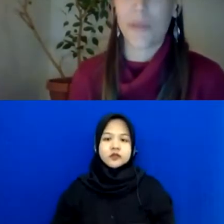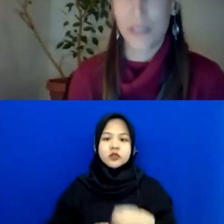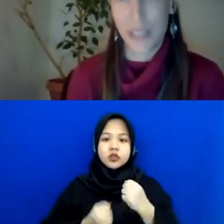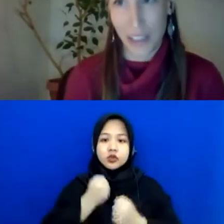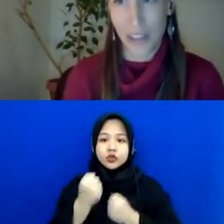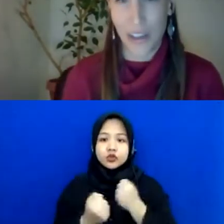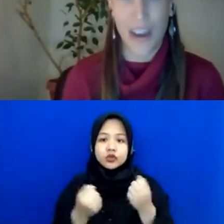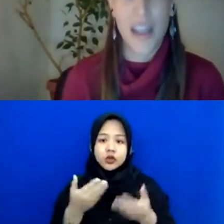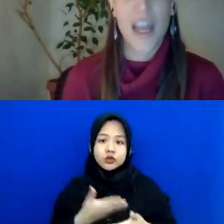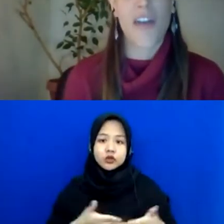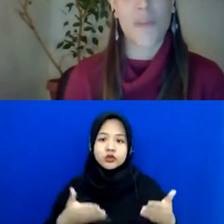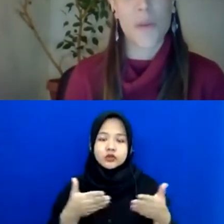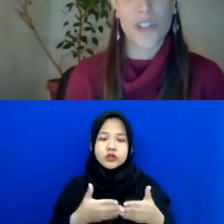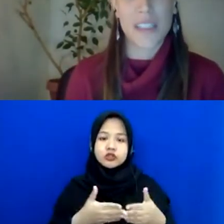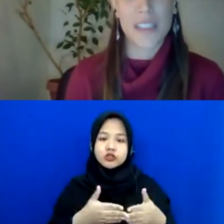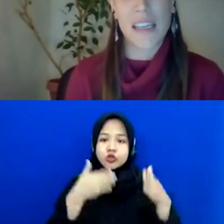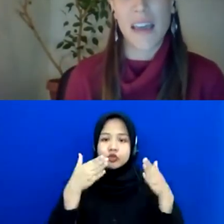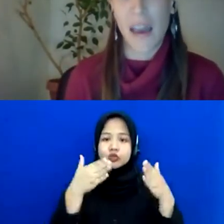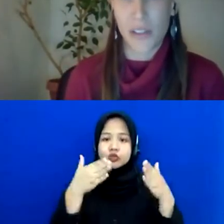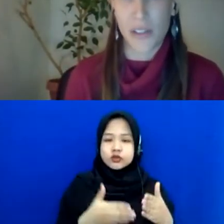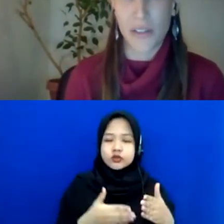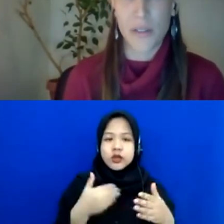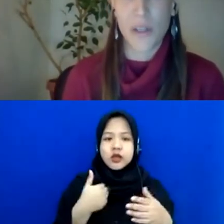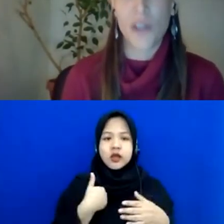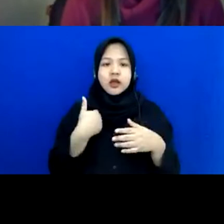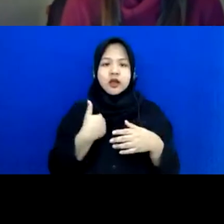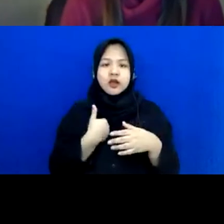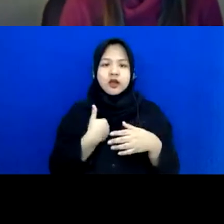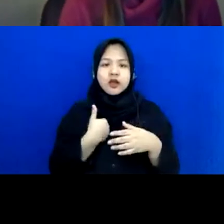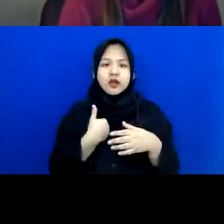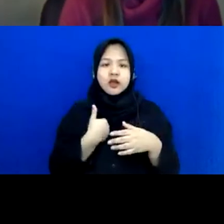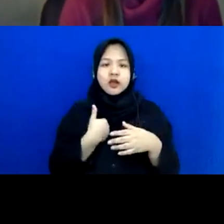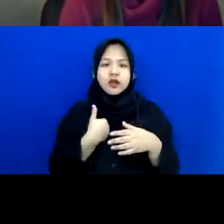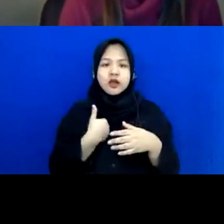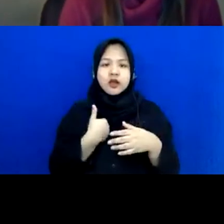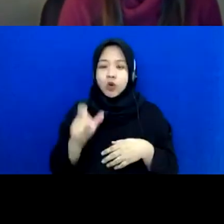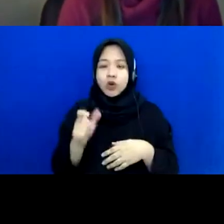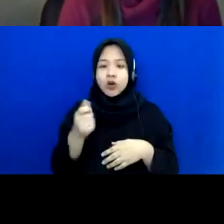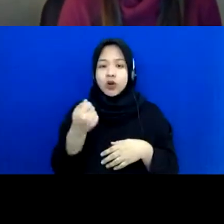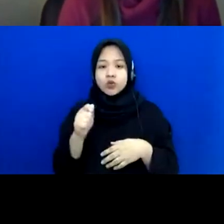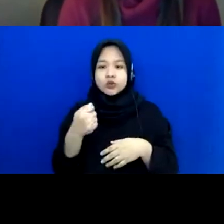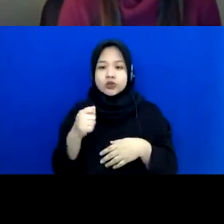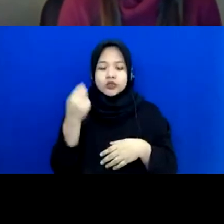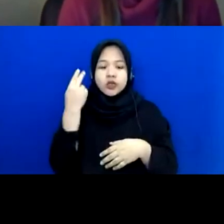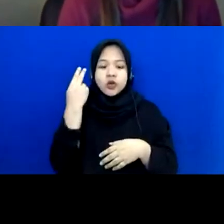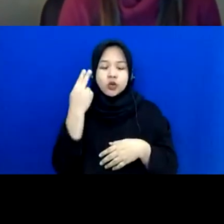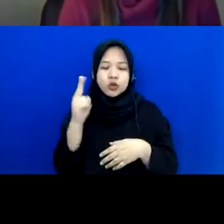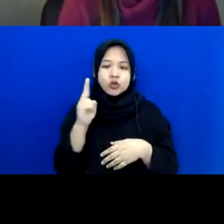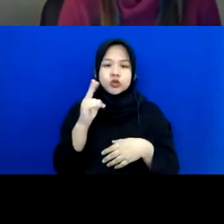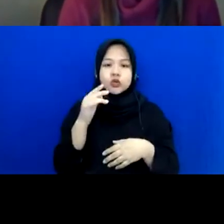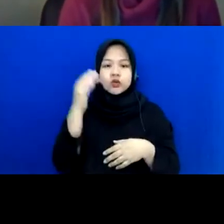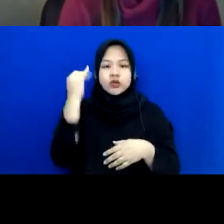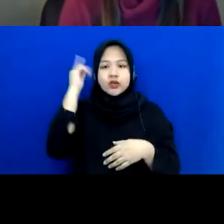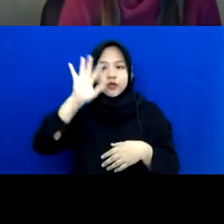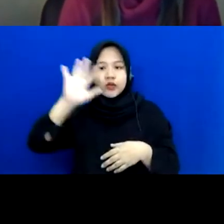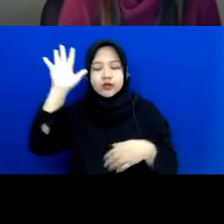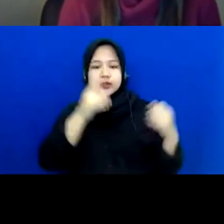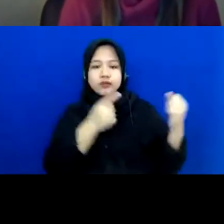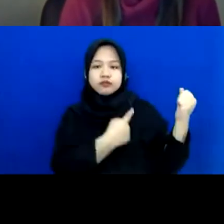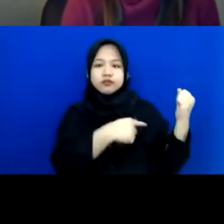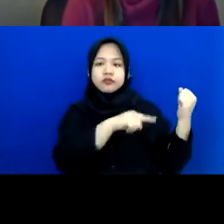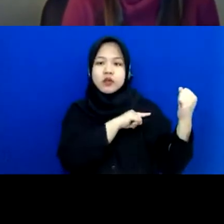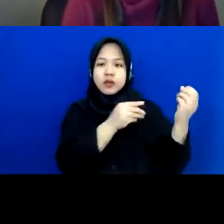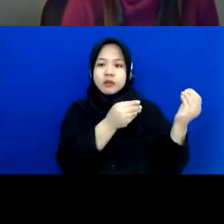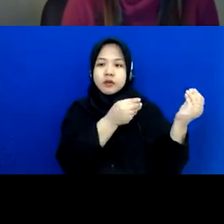in particular have emerged as key actors who are capable of developing innovative and scalable solutions